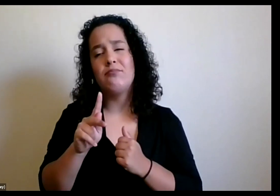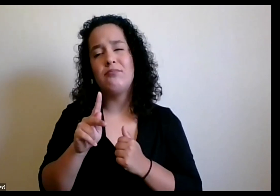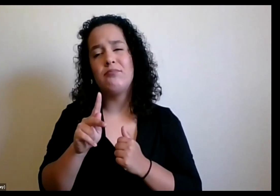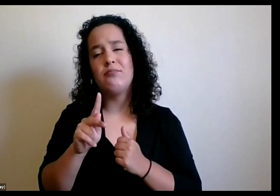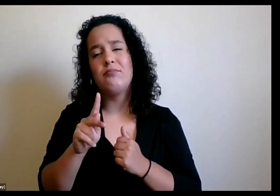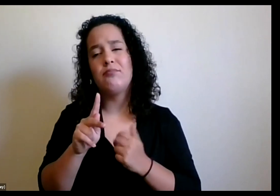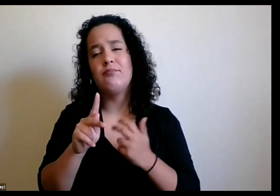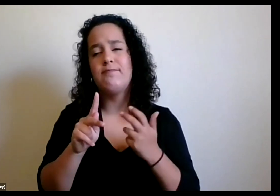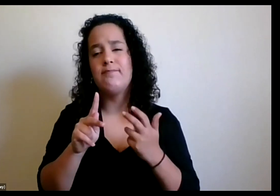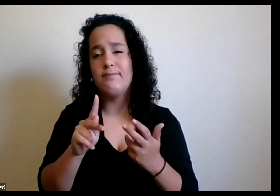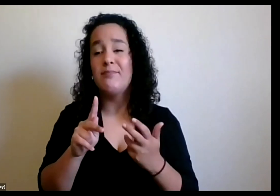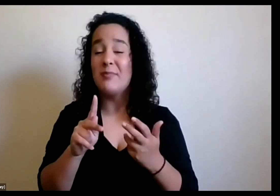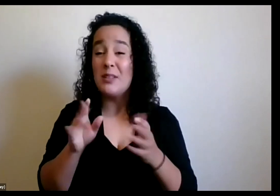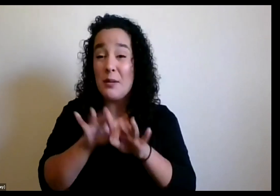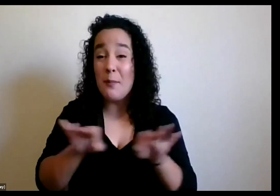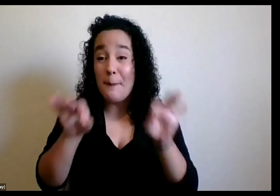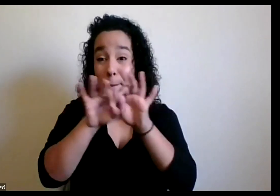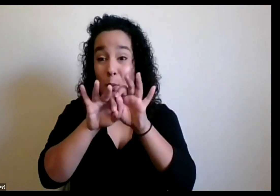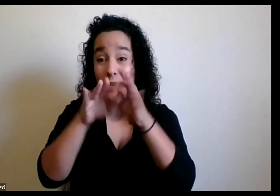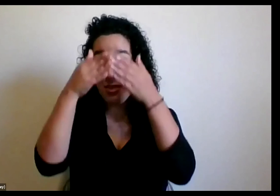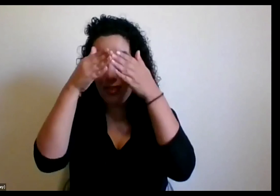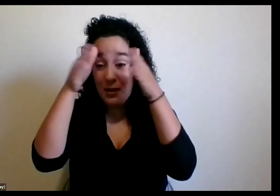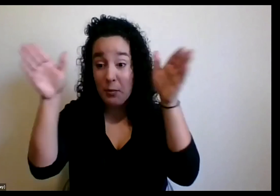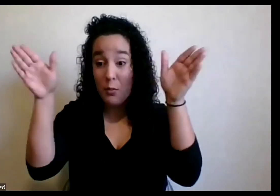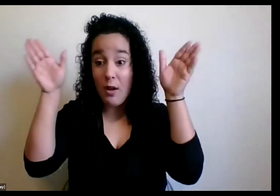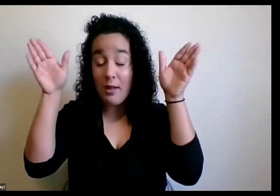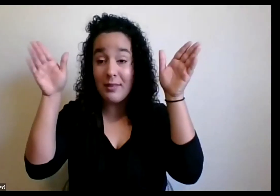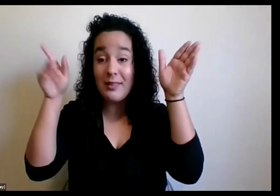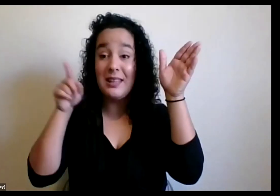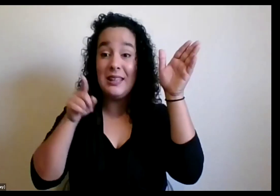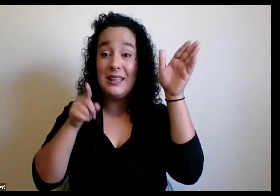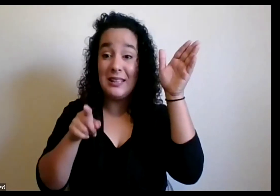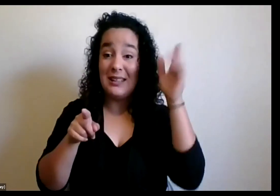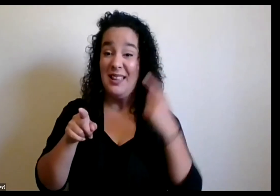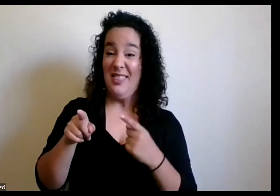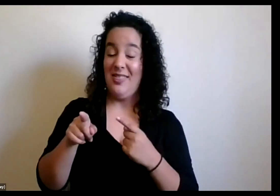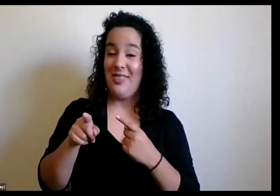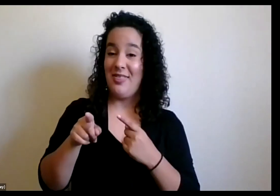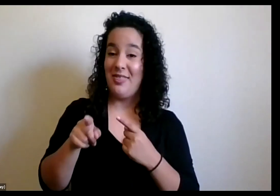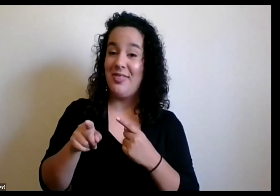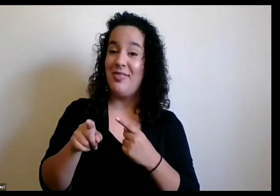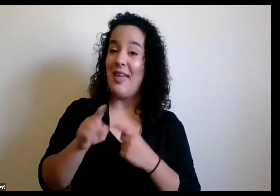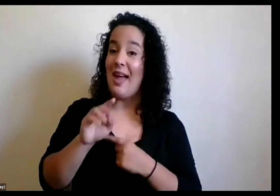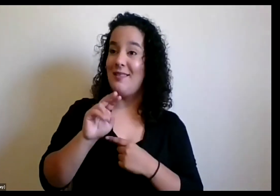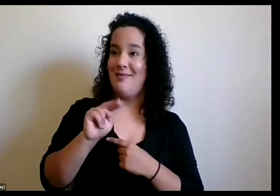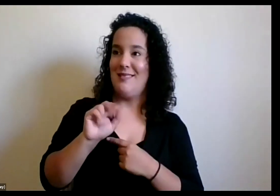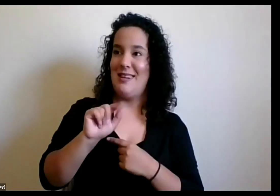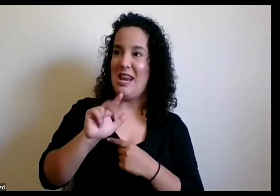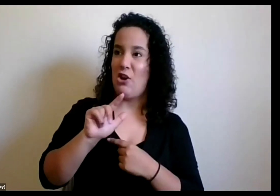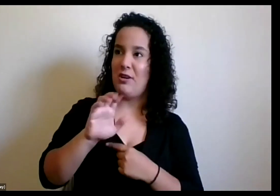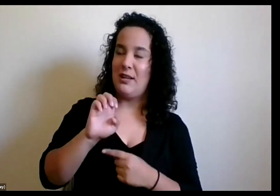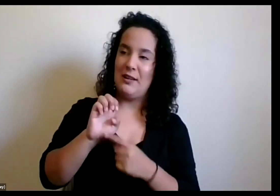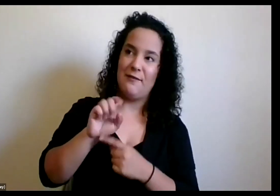know, thinking broadly across the state and the kind of meta narrative that you create at a high level,